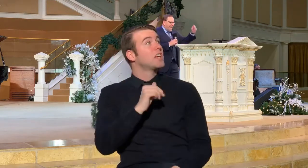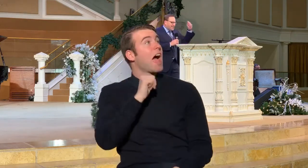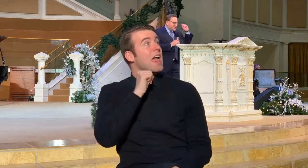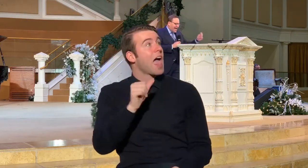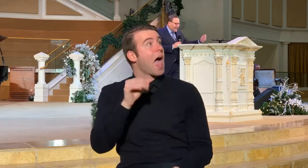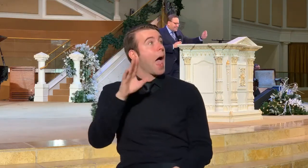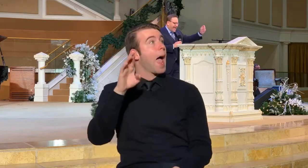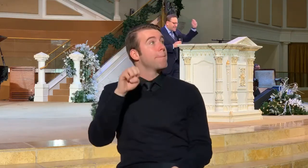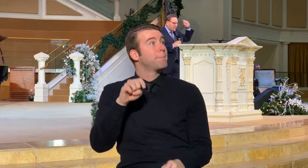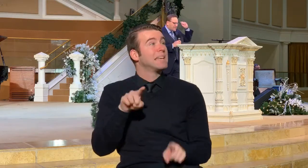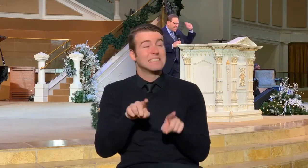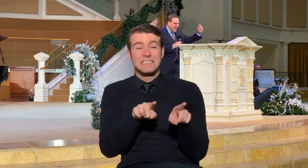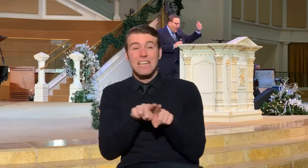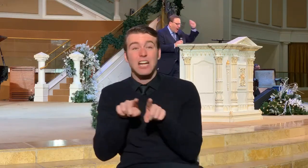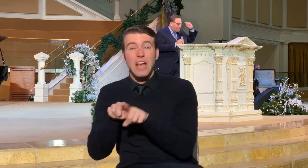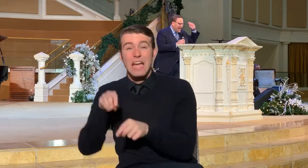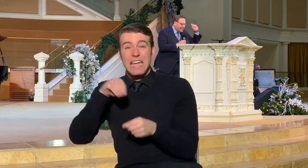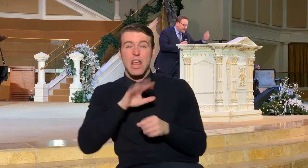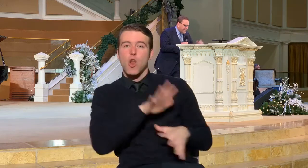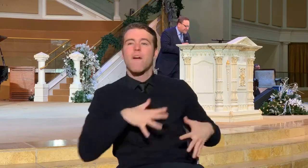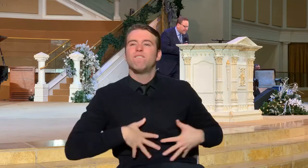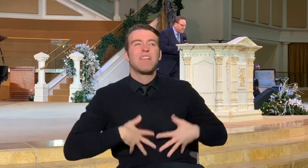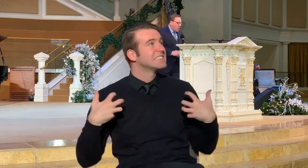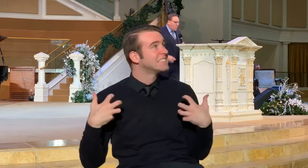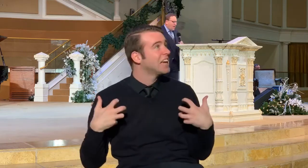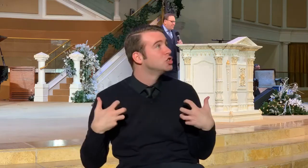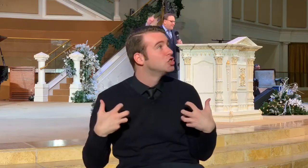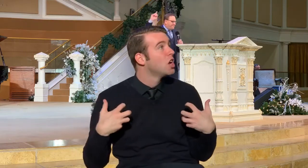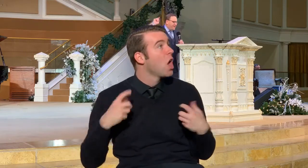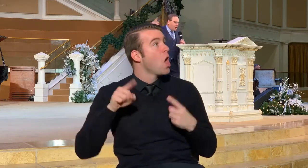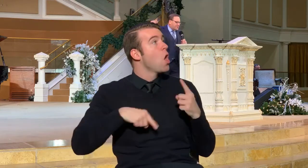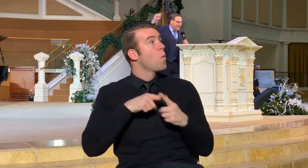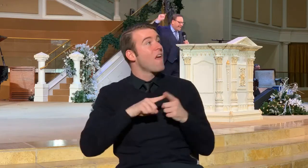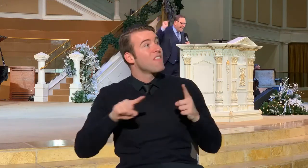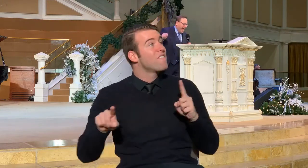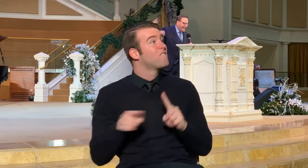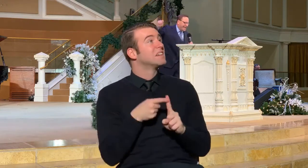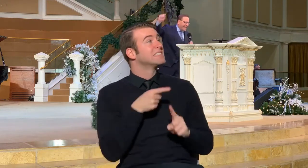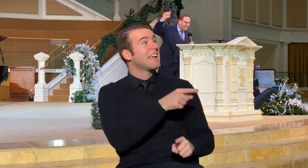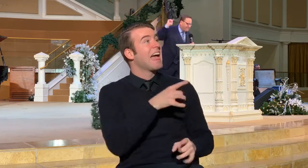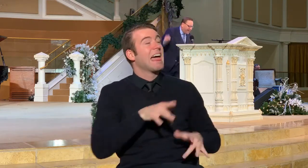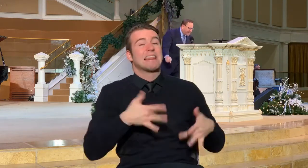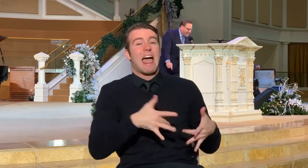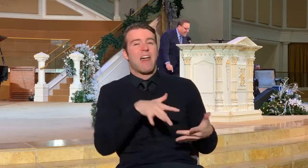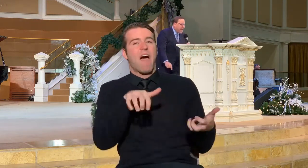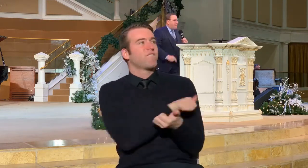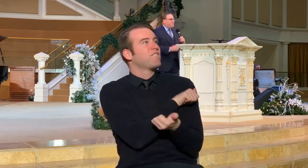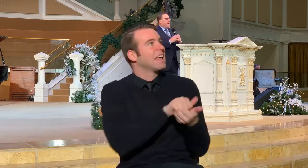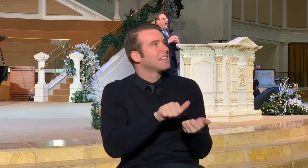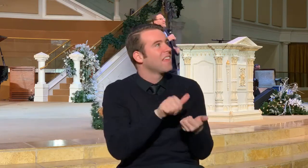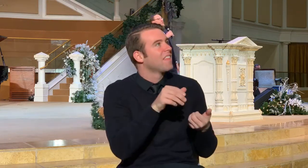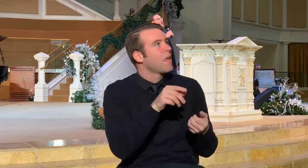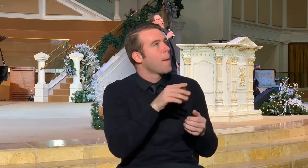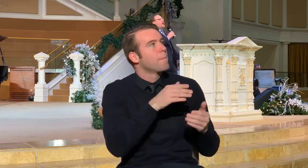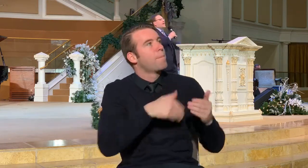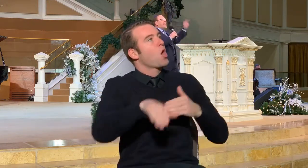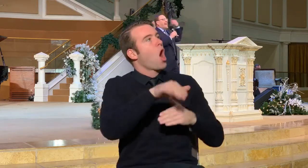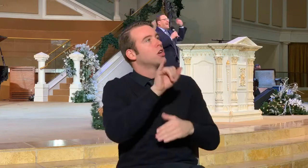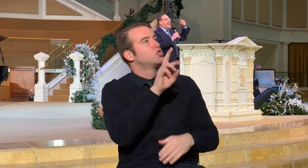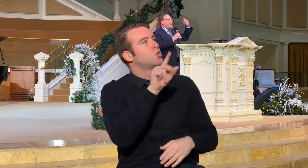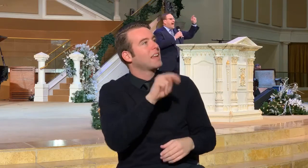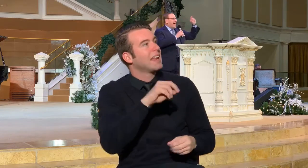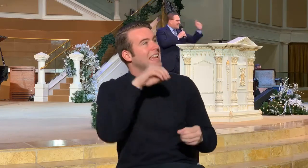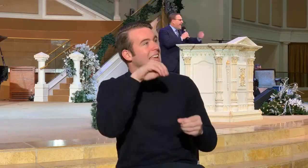be such as was in her vexation when the first he lightly afflicted beyond